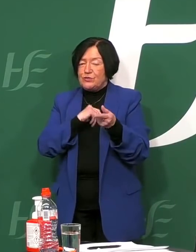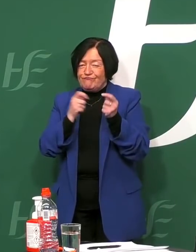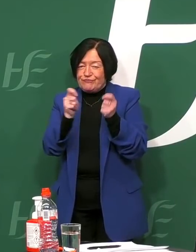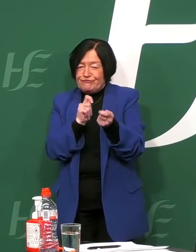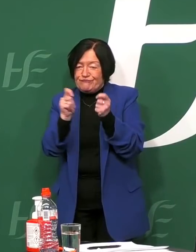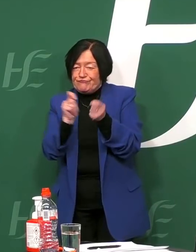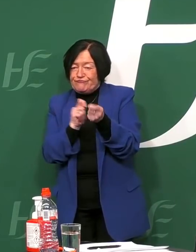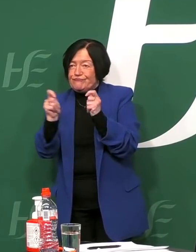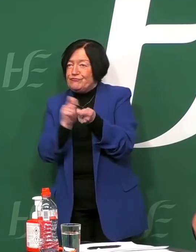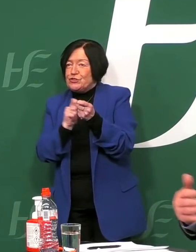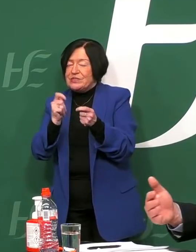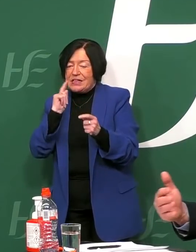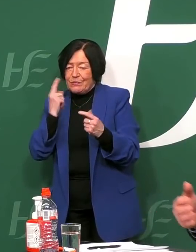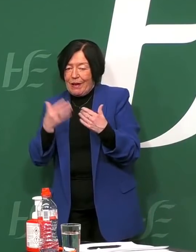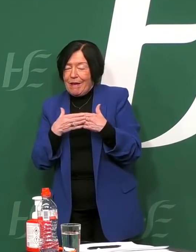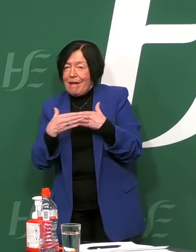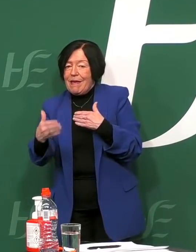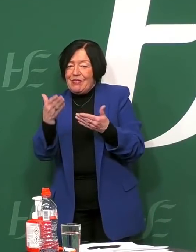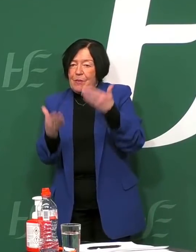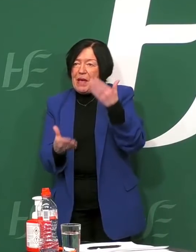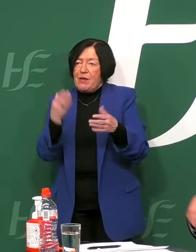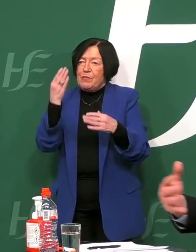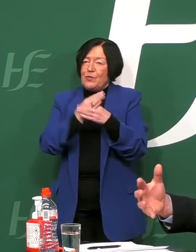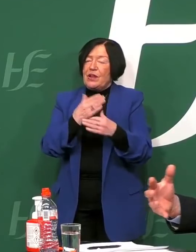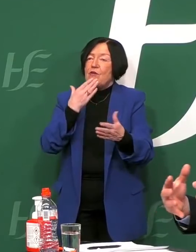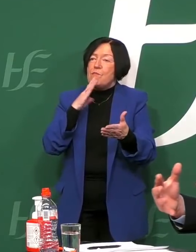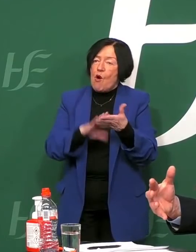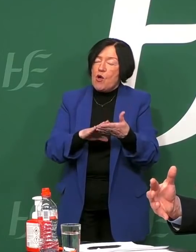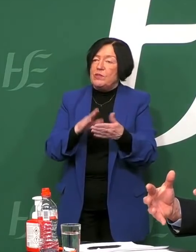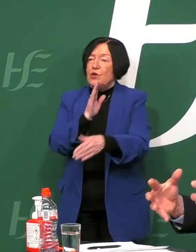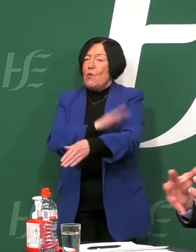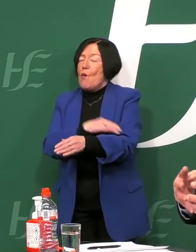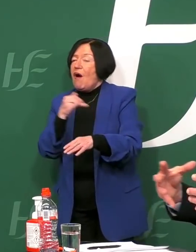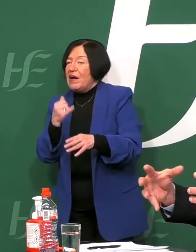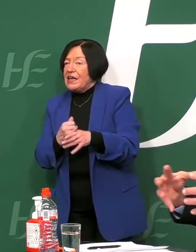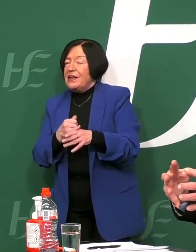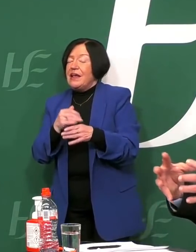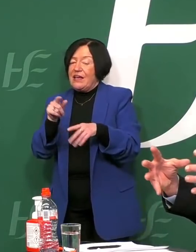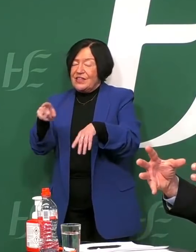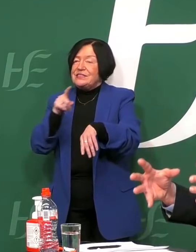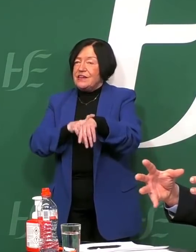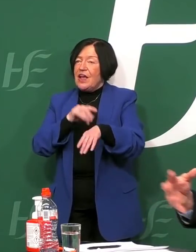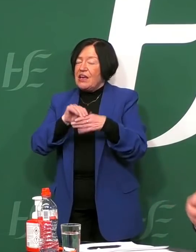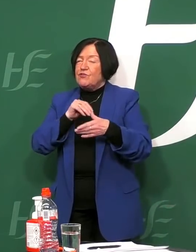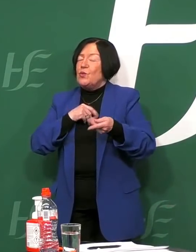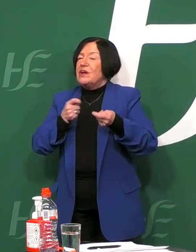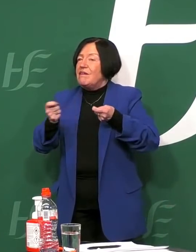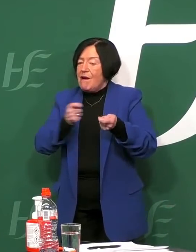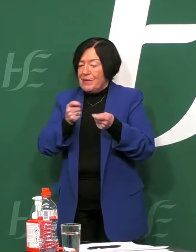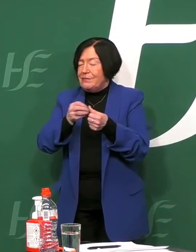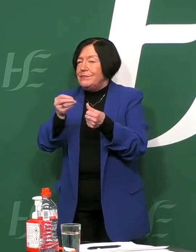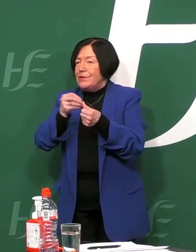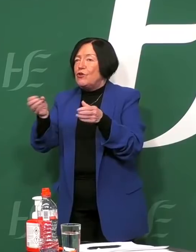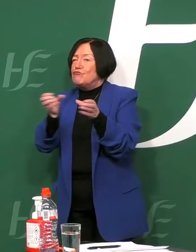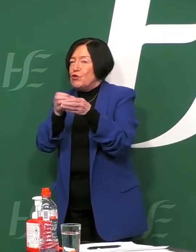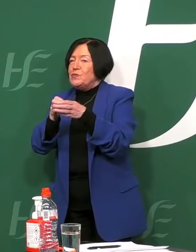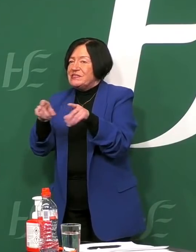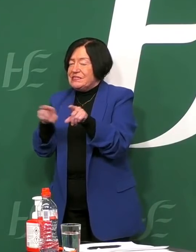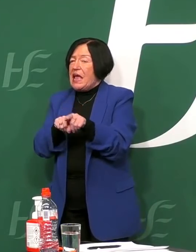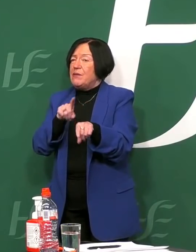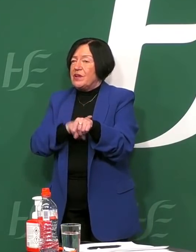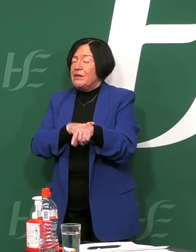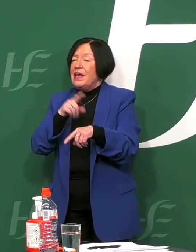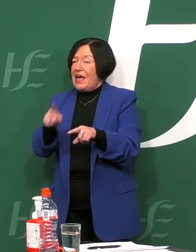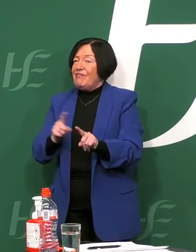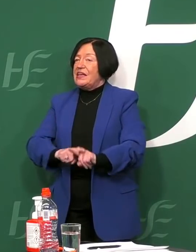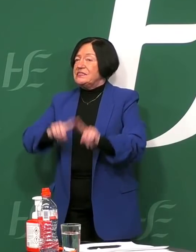model, I suppose, Simon, as we go, with the balance between appointments and walk-ins, and also in terms of the timing. But we do have to accommodate a number of groups at the same time, and that is